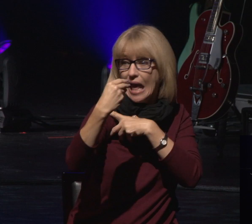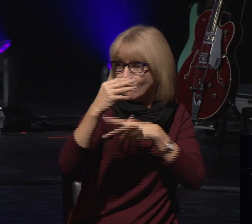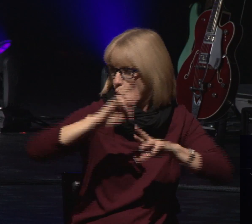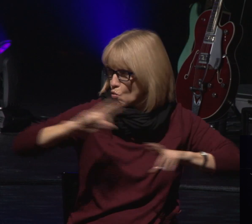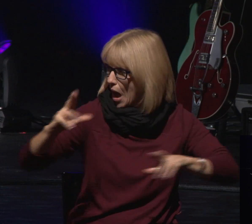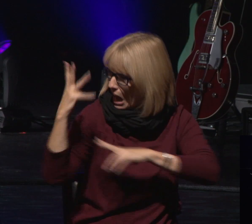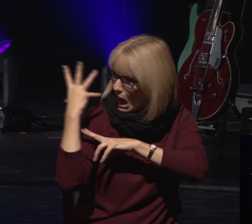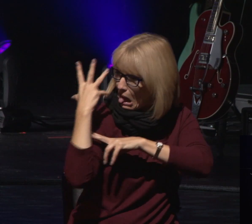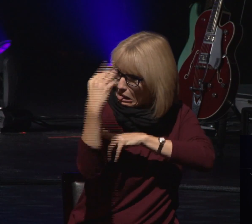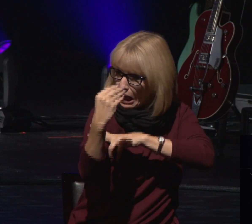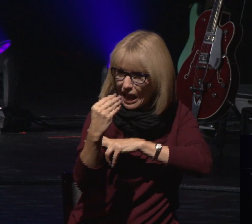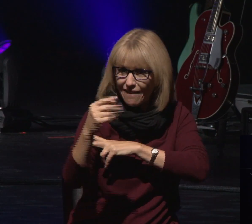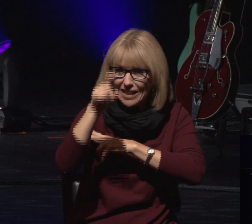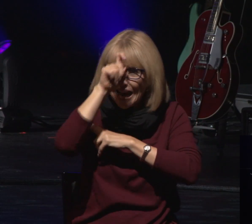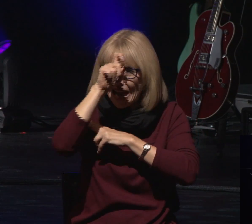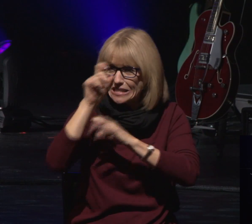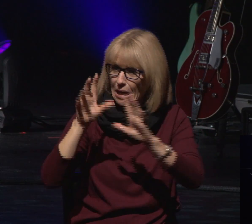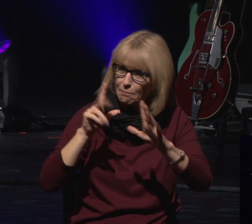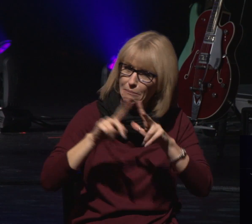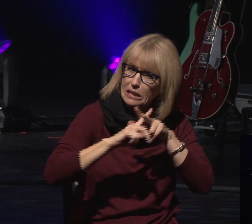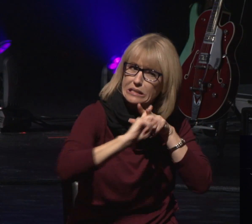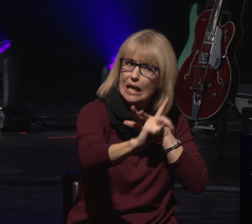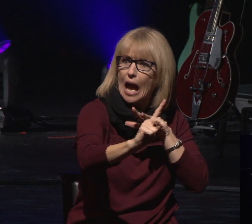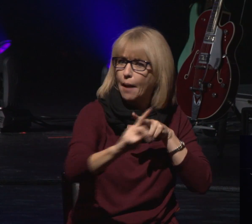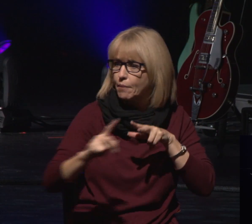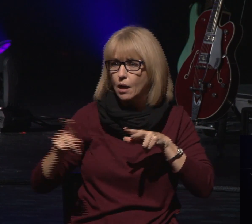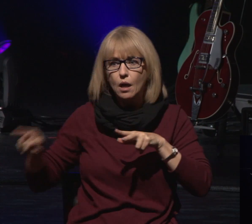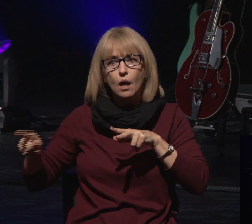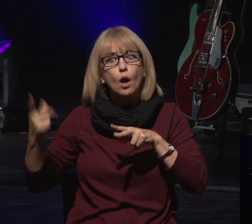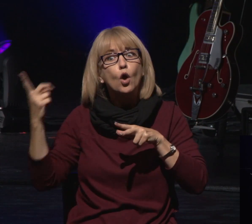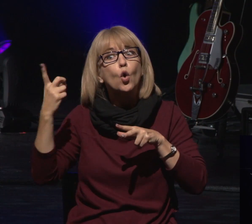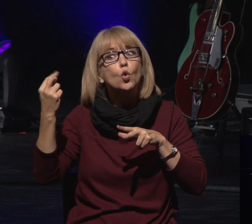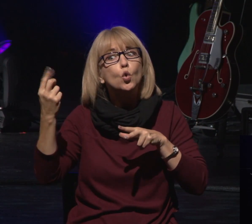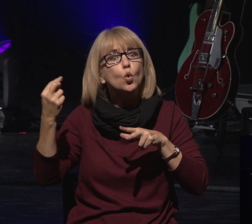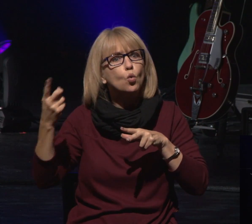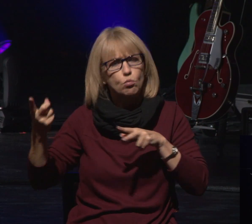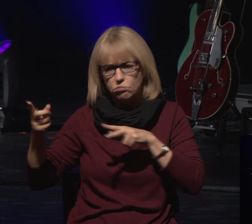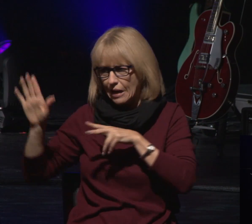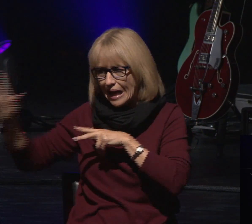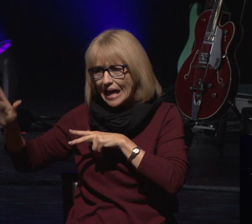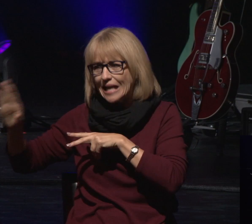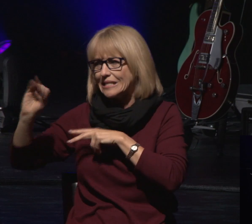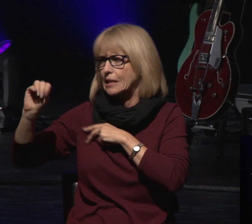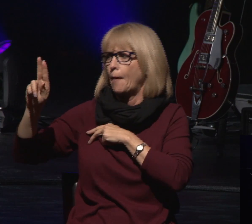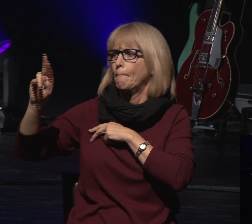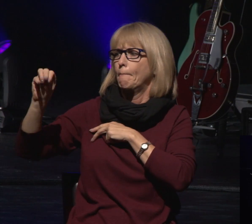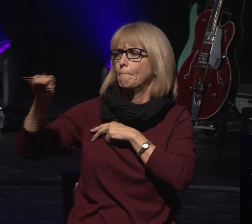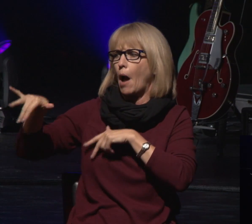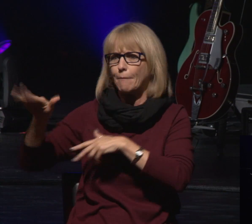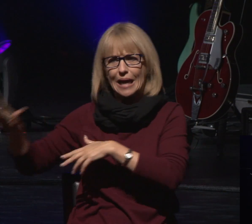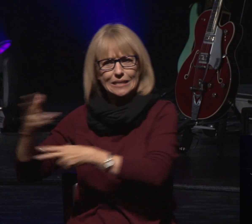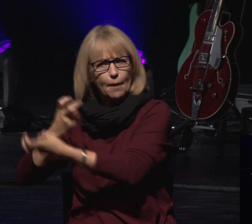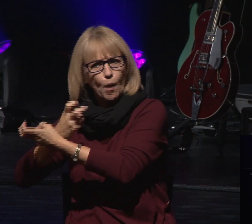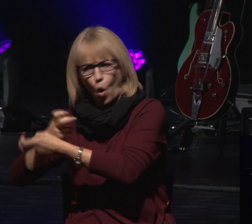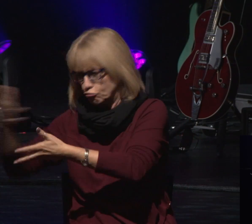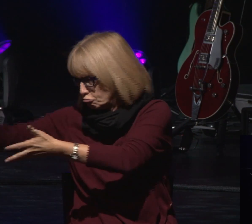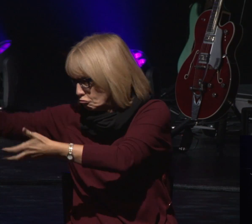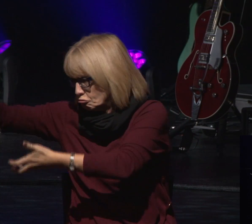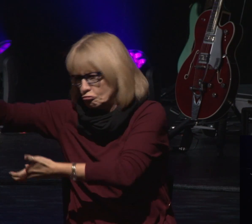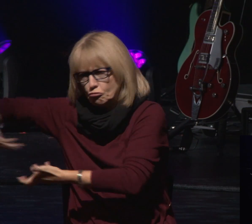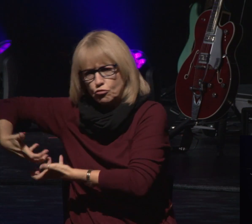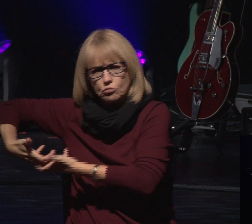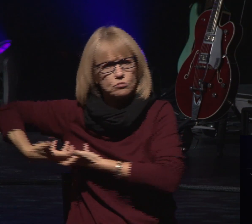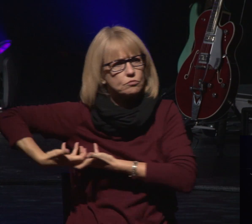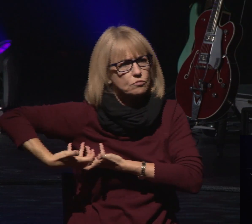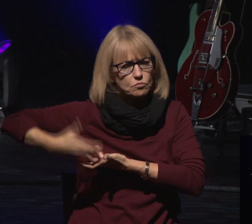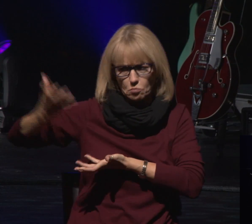people says they go and they get his mummy out of that Egyptian coffin, and they take his bones and they take him with them back. And then we see